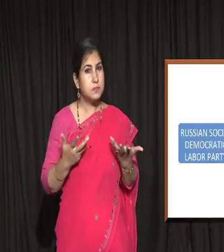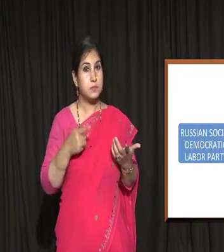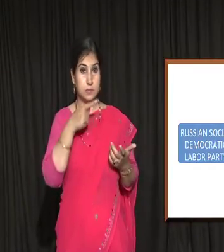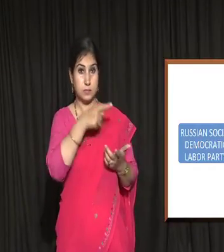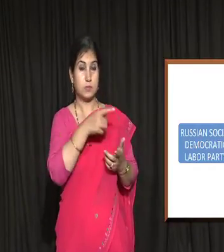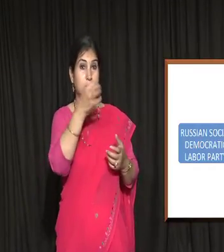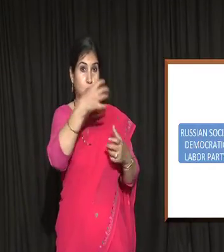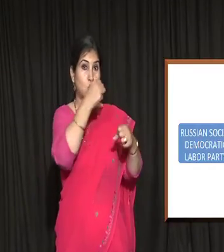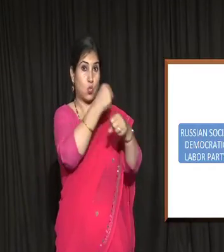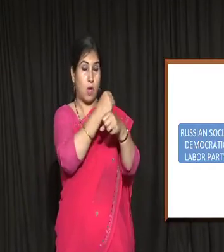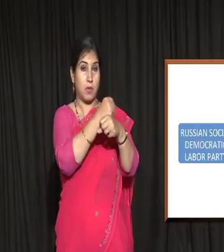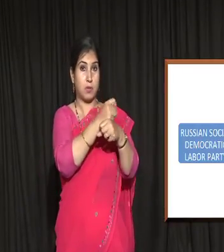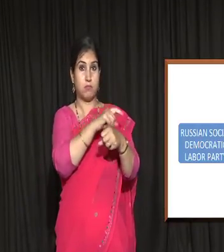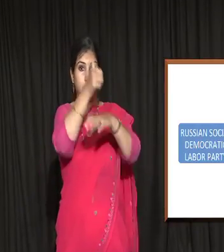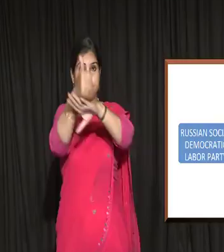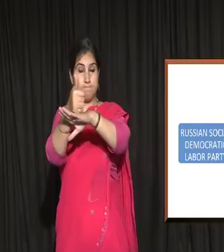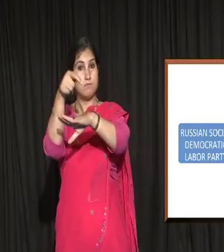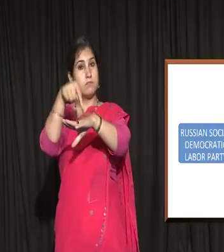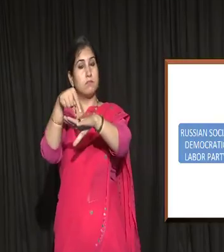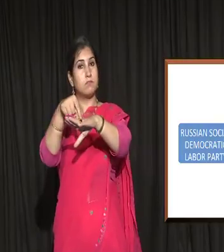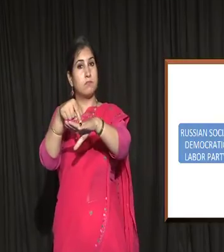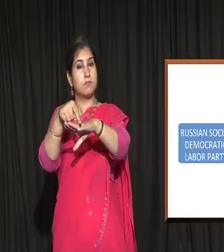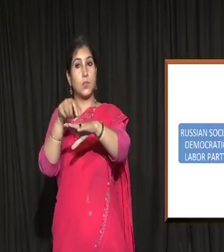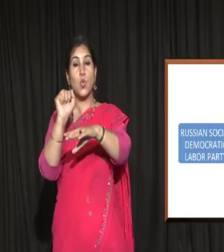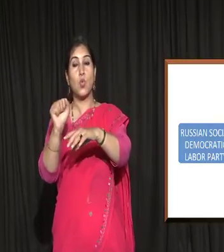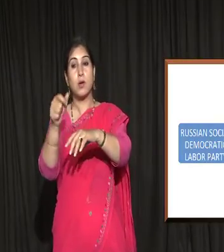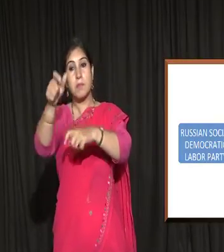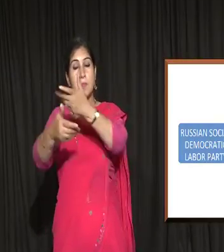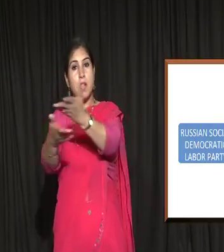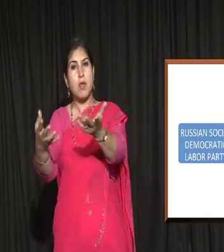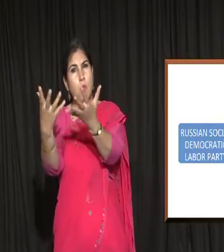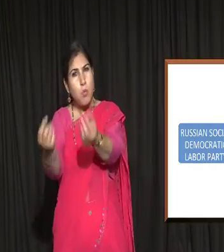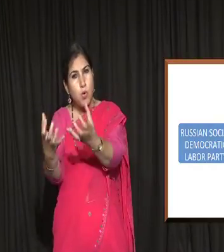However, this new government failed to fulfill the demands of the people.